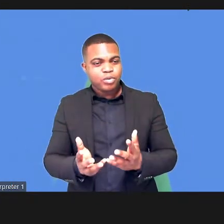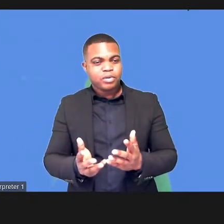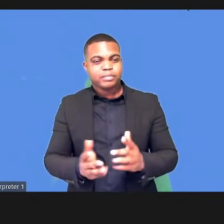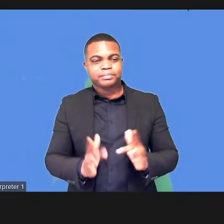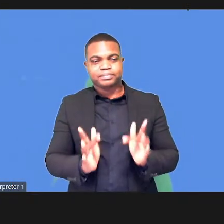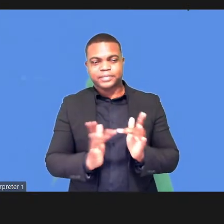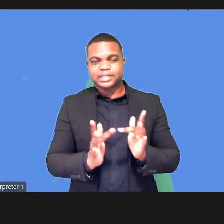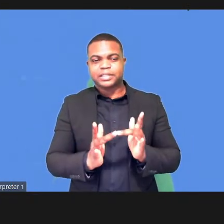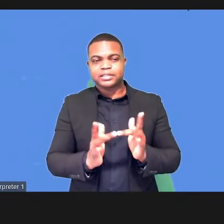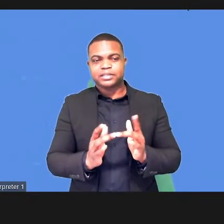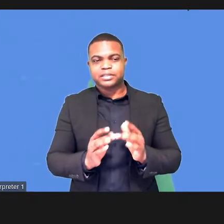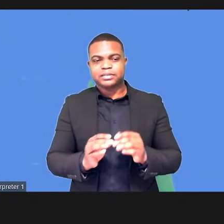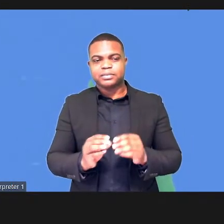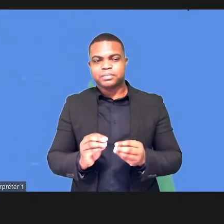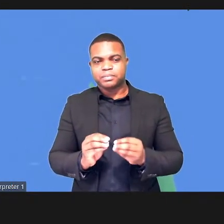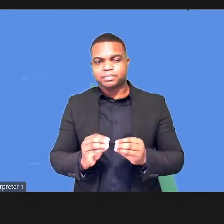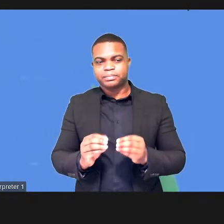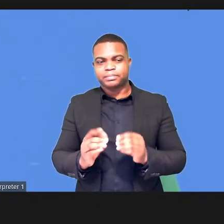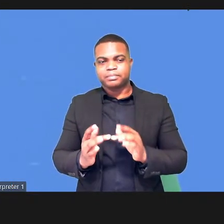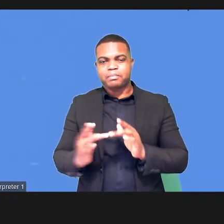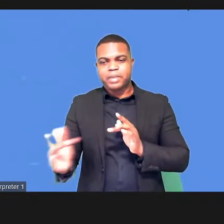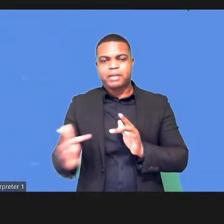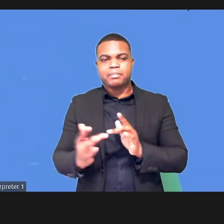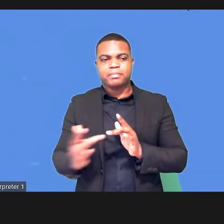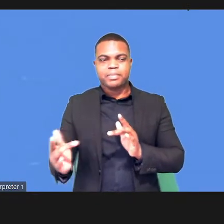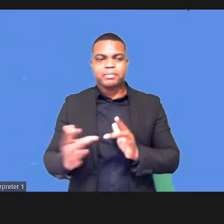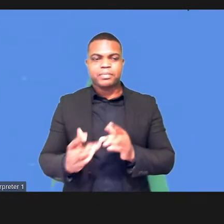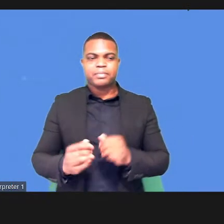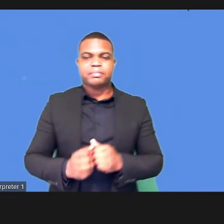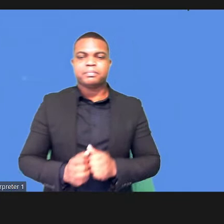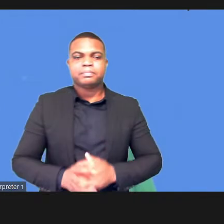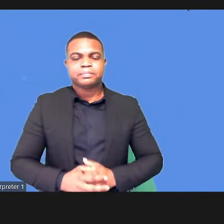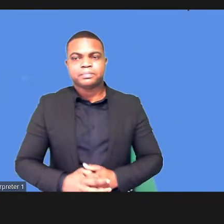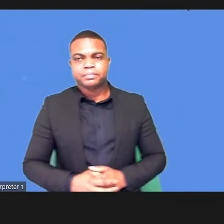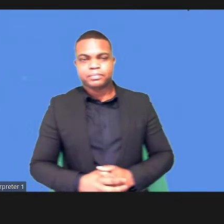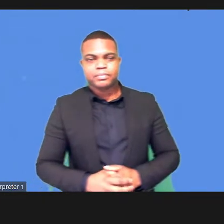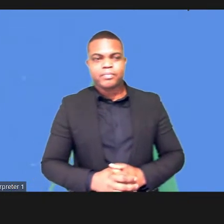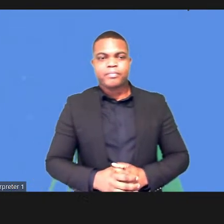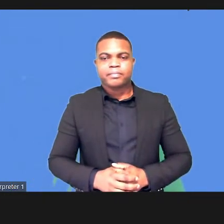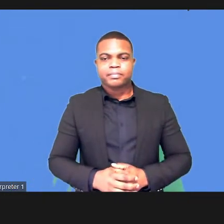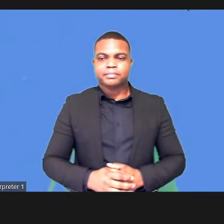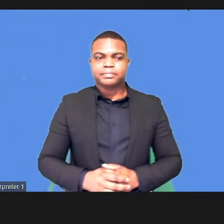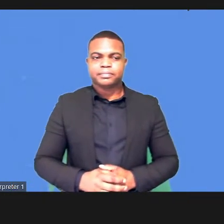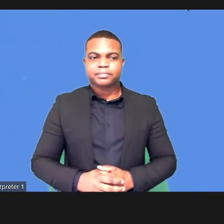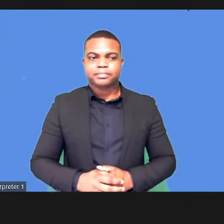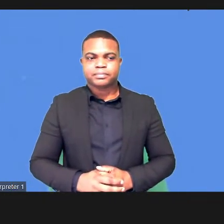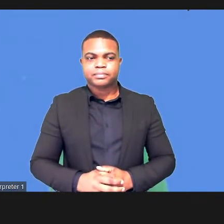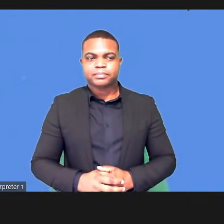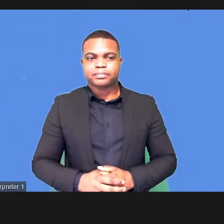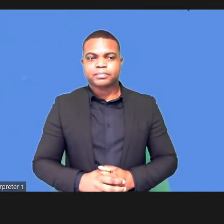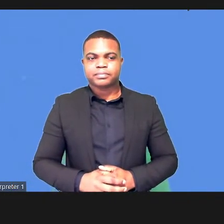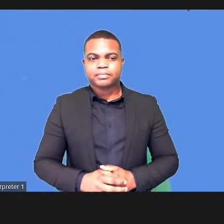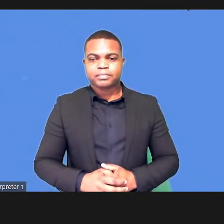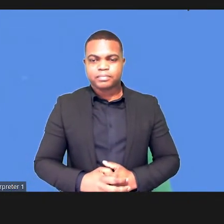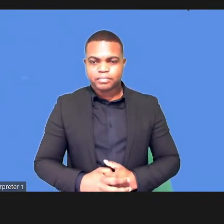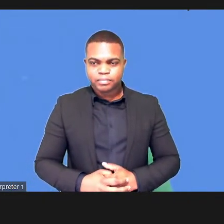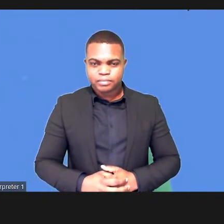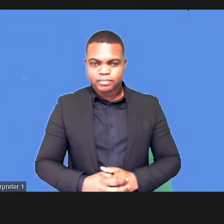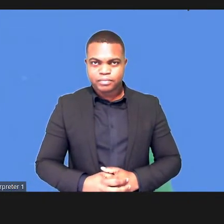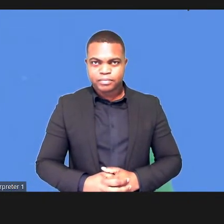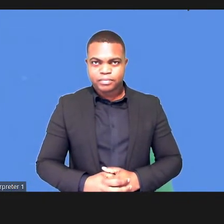true that we have made great strides in the last 20 years